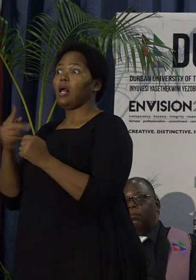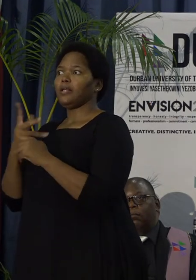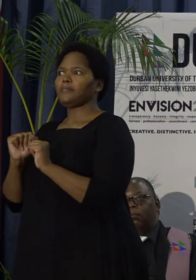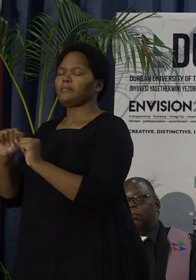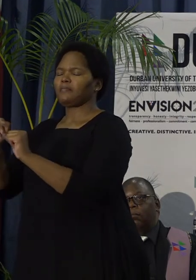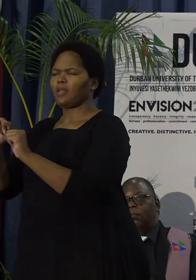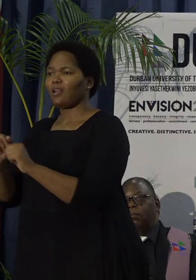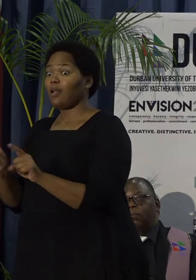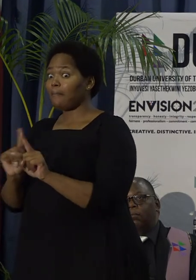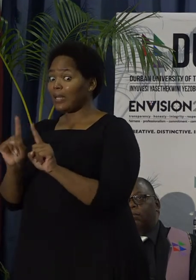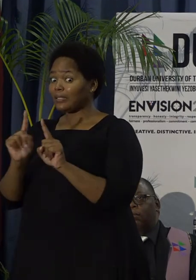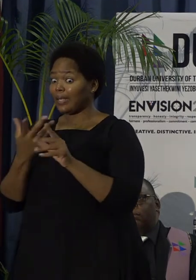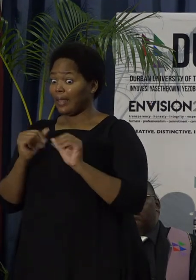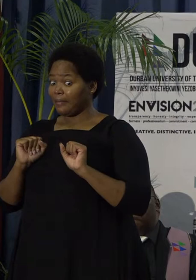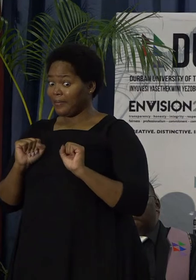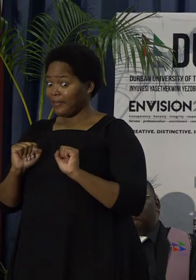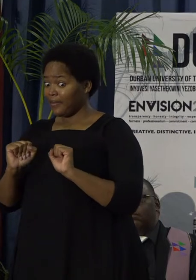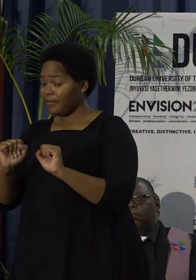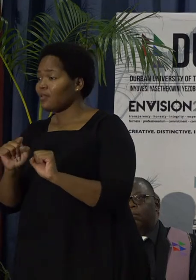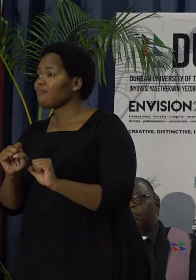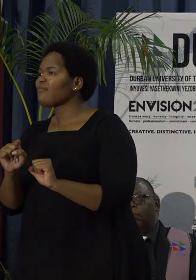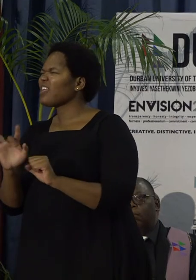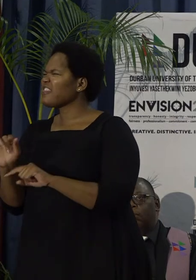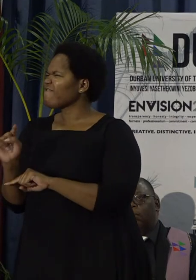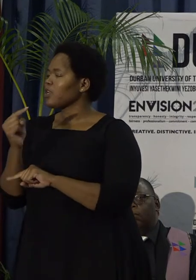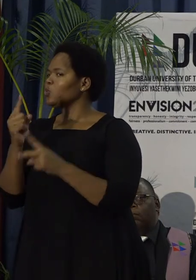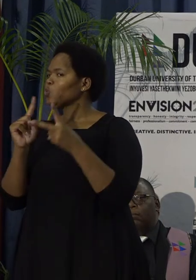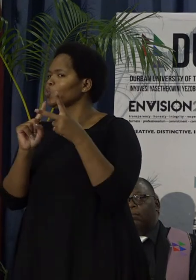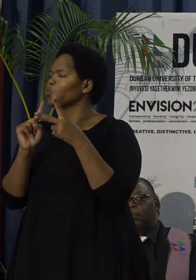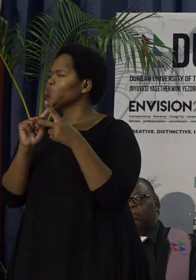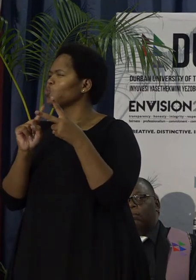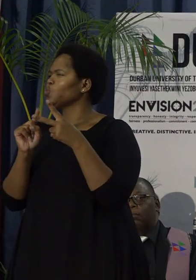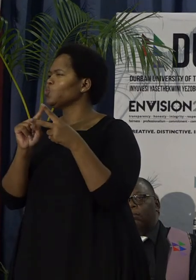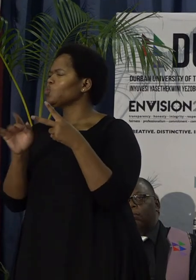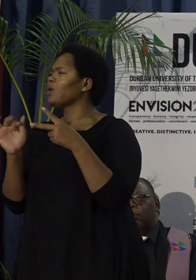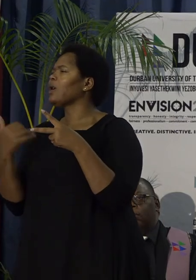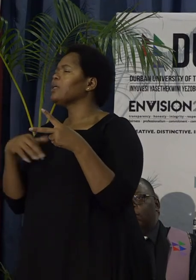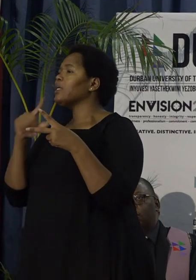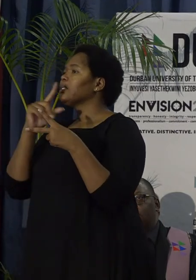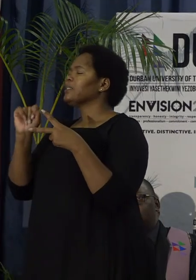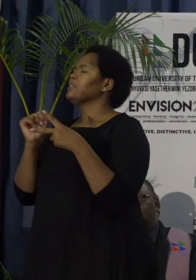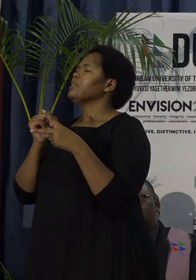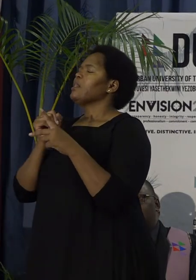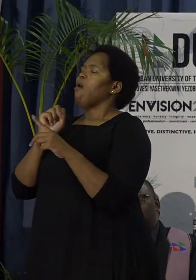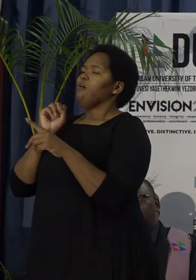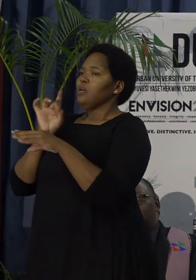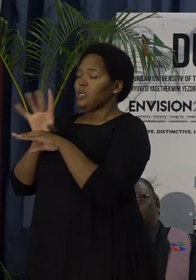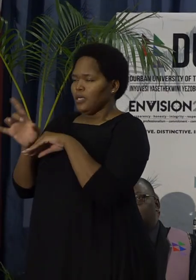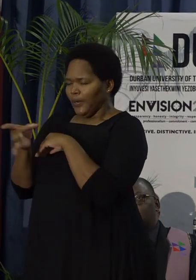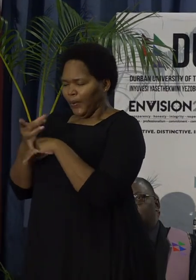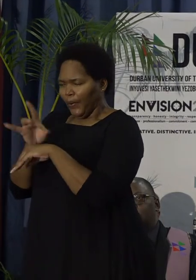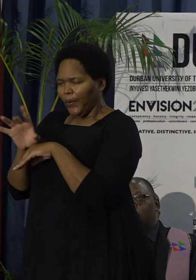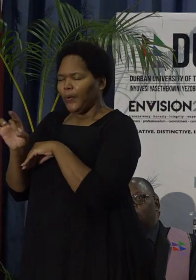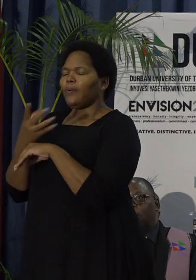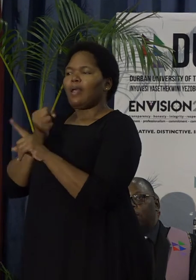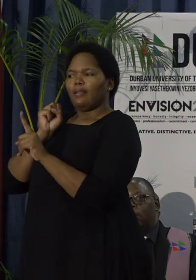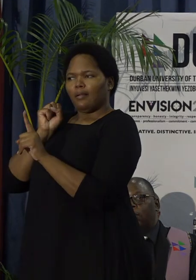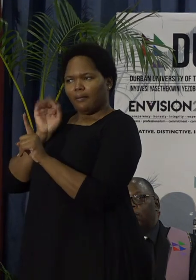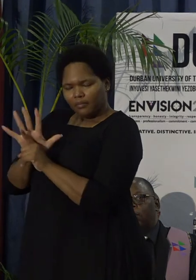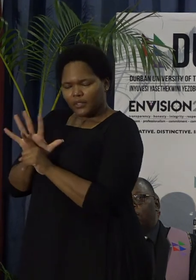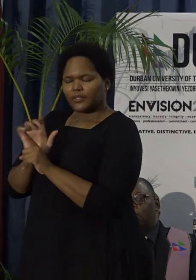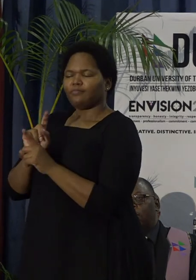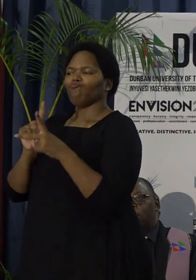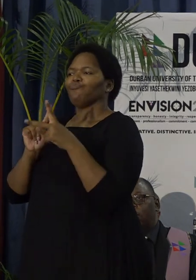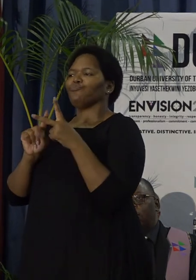Sustainability is actually the first of two, and we call them influencing and impacting perspectives.